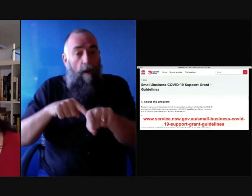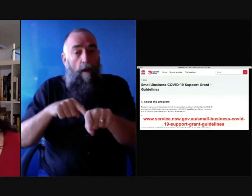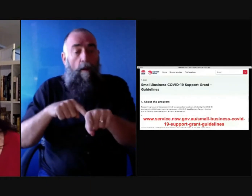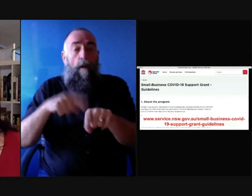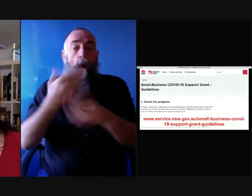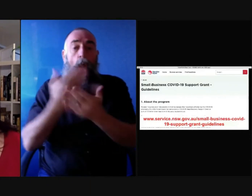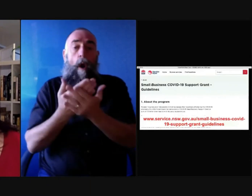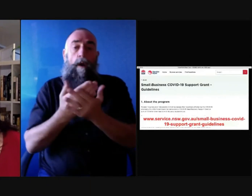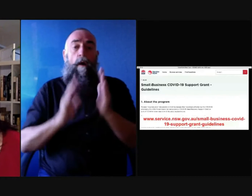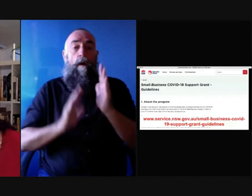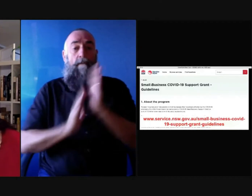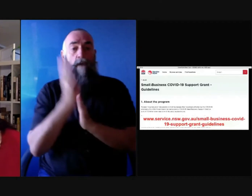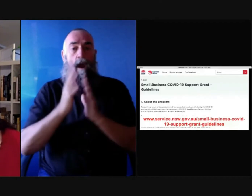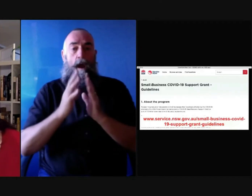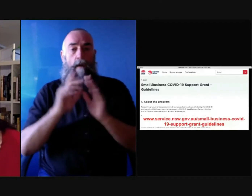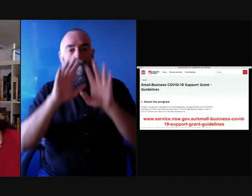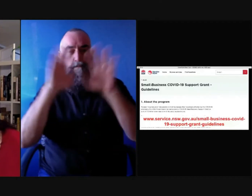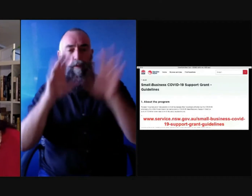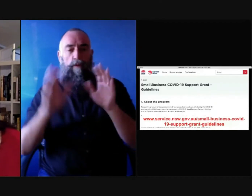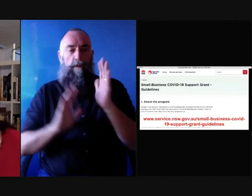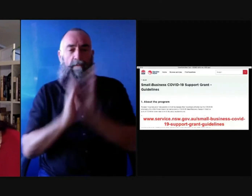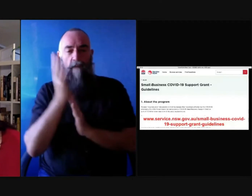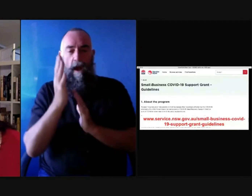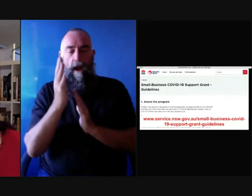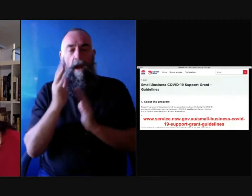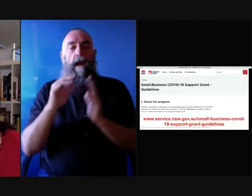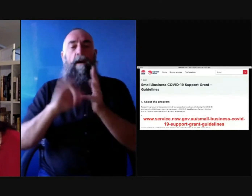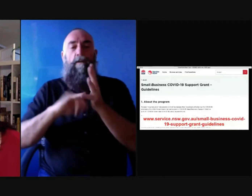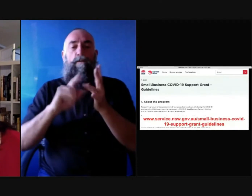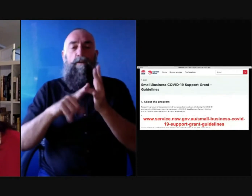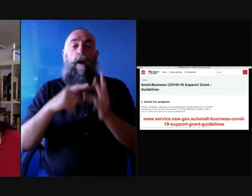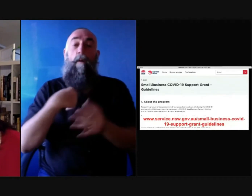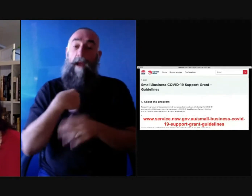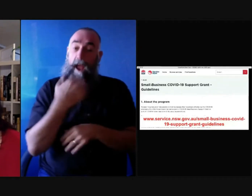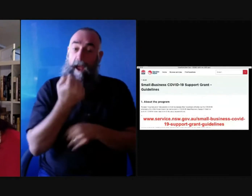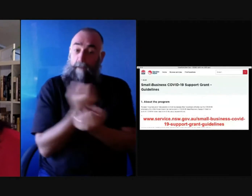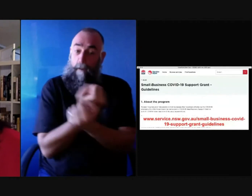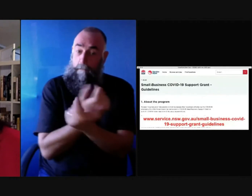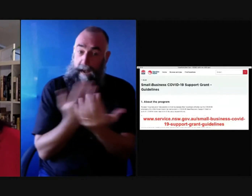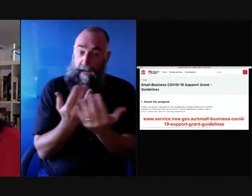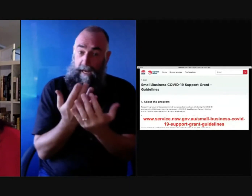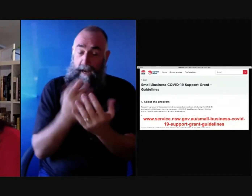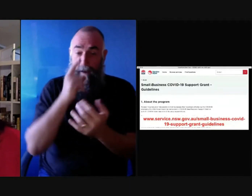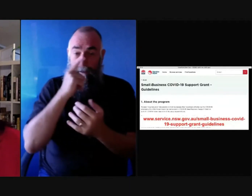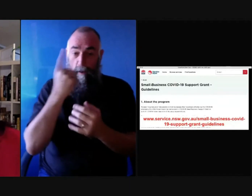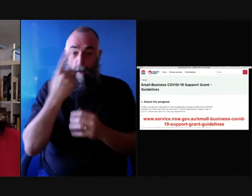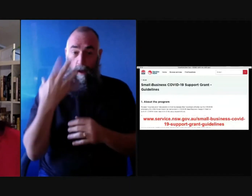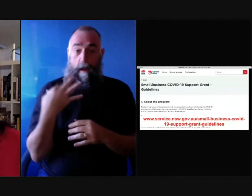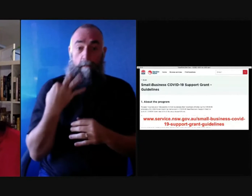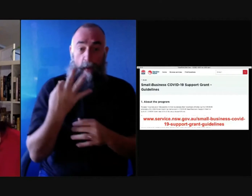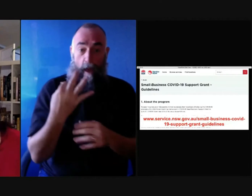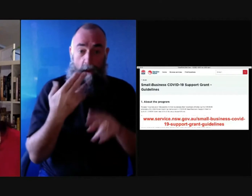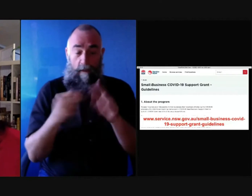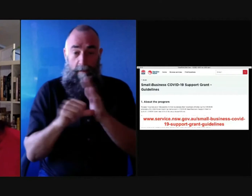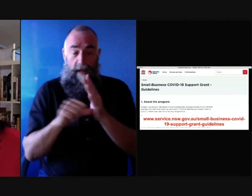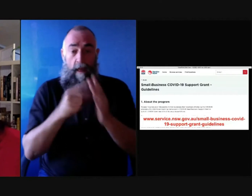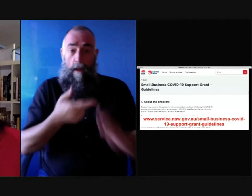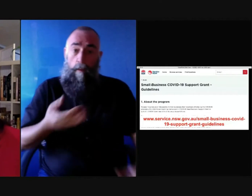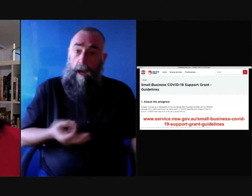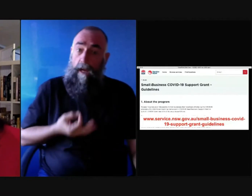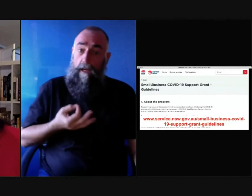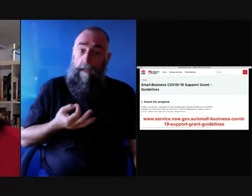grant. So I have a number of clients who applied for it as soon as it was released, and the money is in their bank